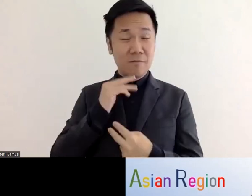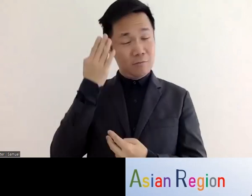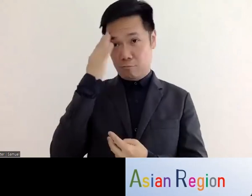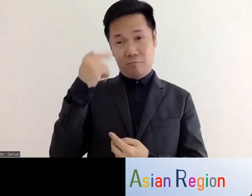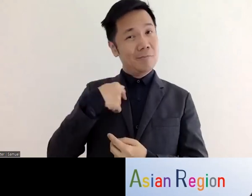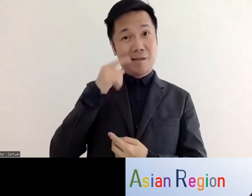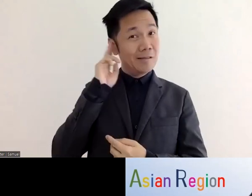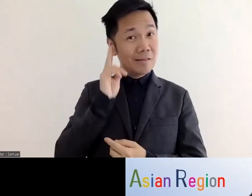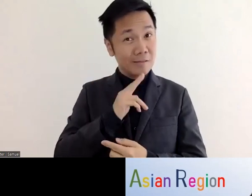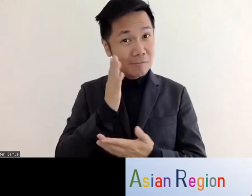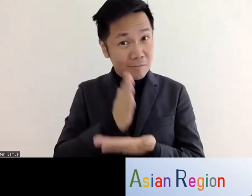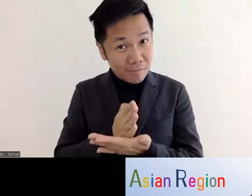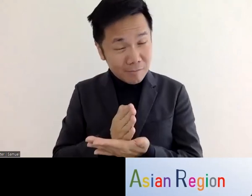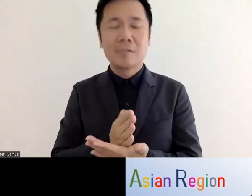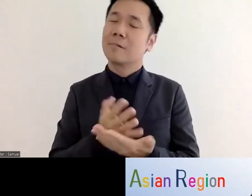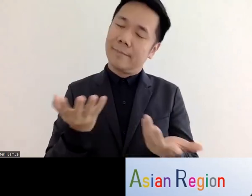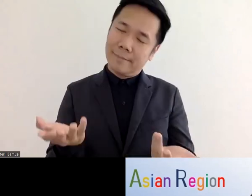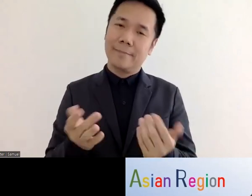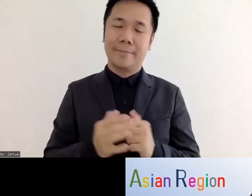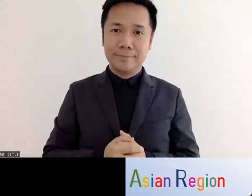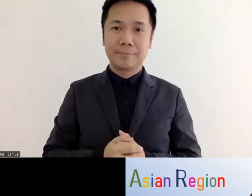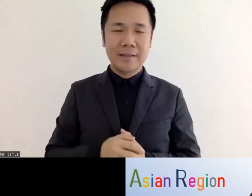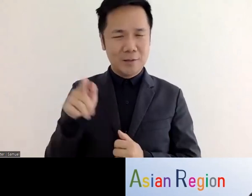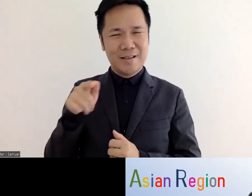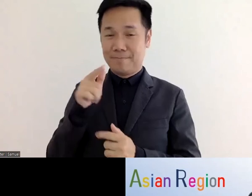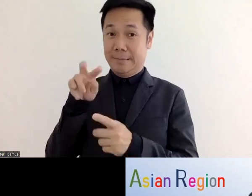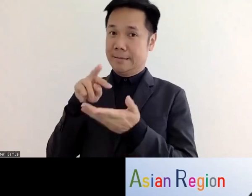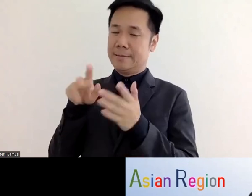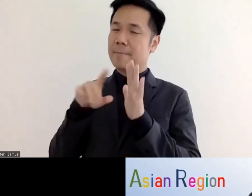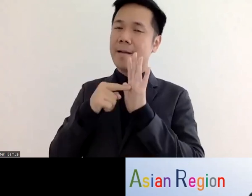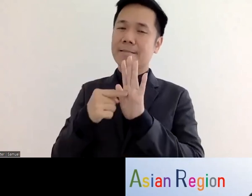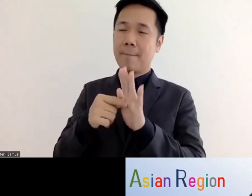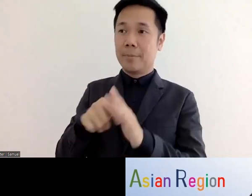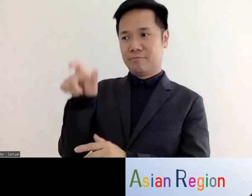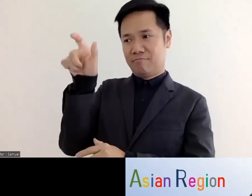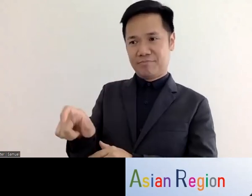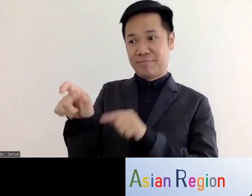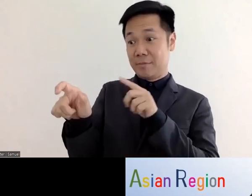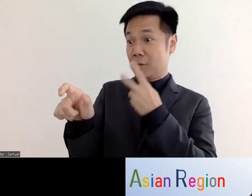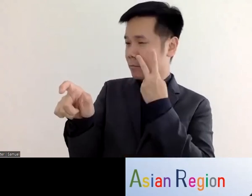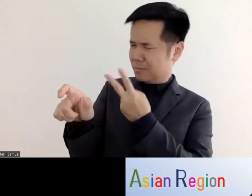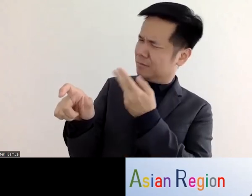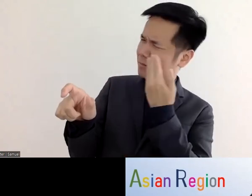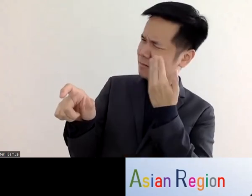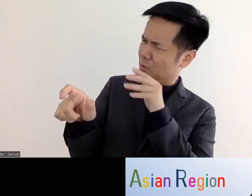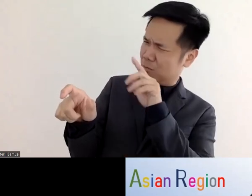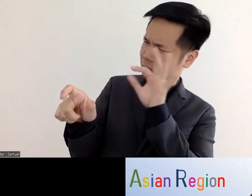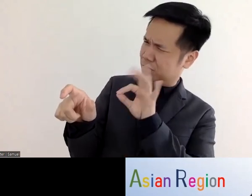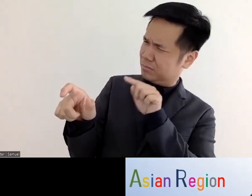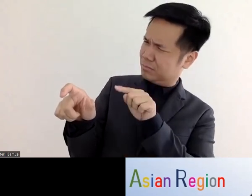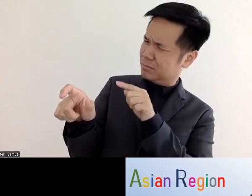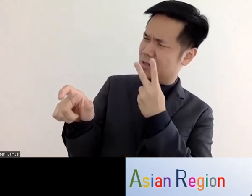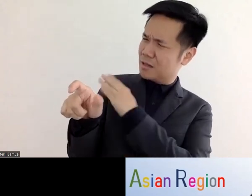disabilities. And also some of types of intellectual disabilities is